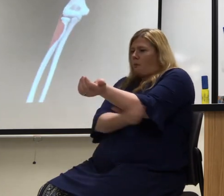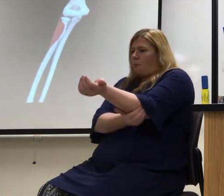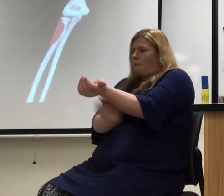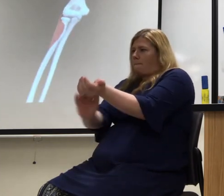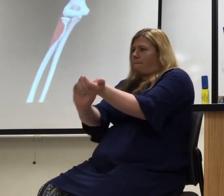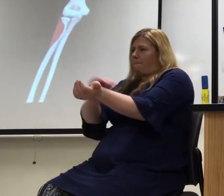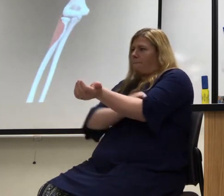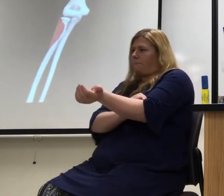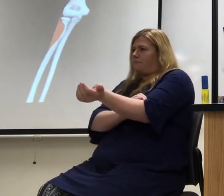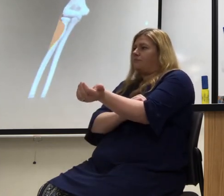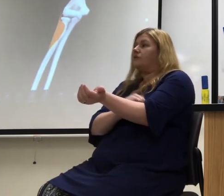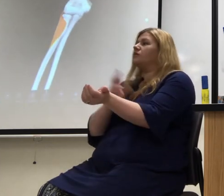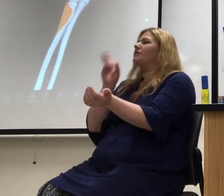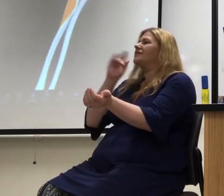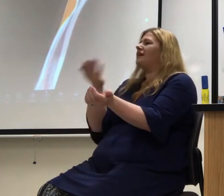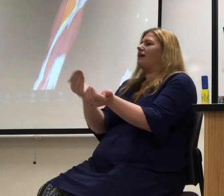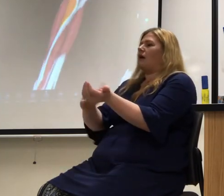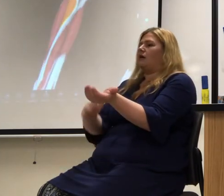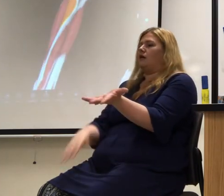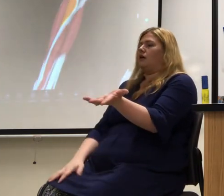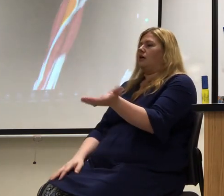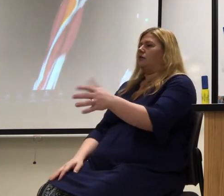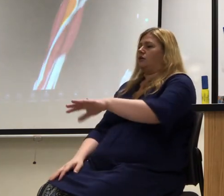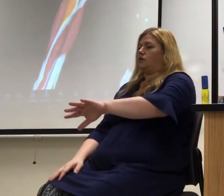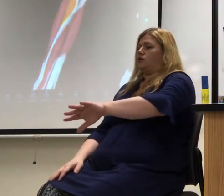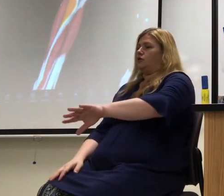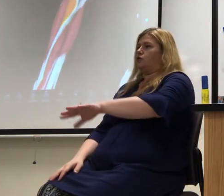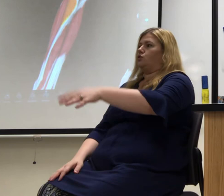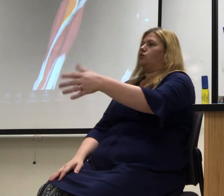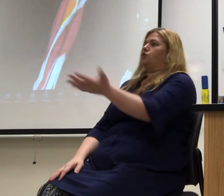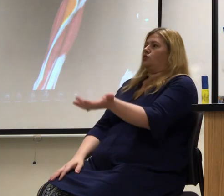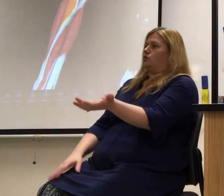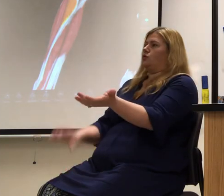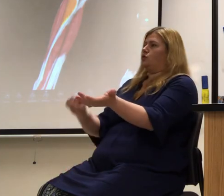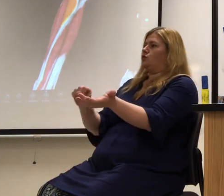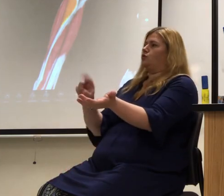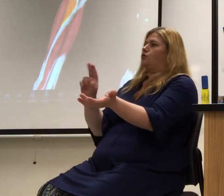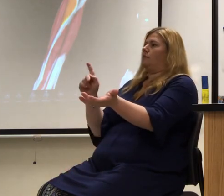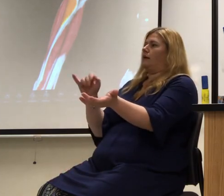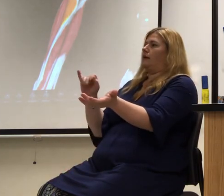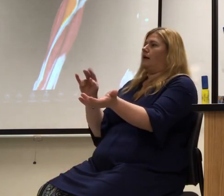So let's look at supination again one more time.